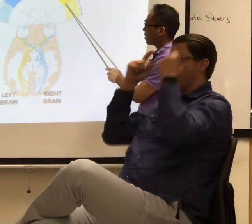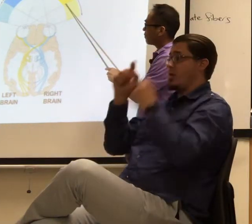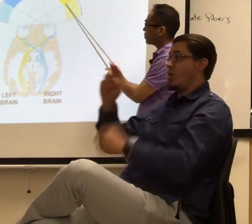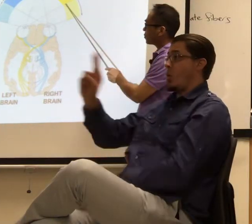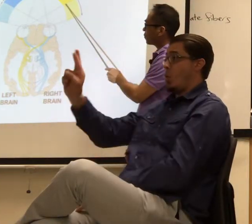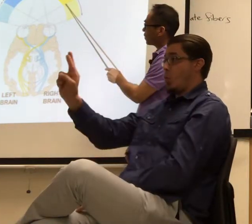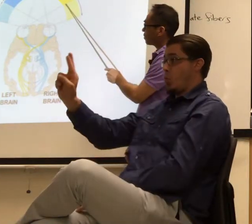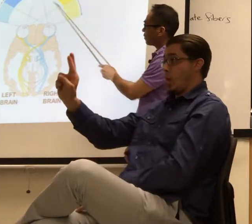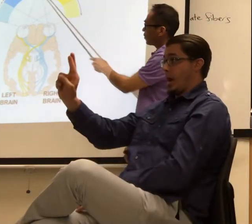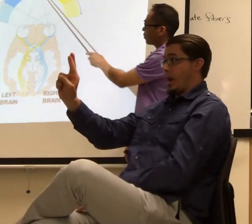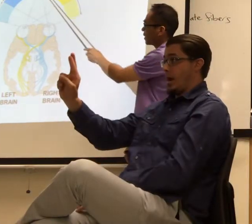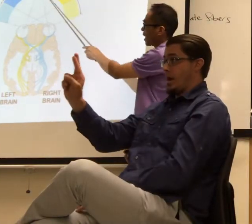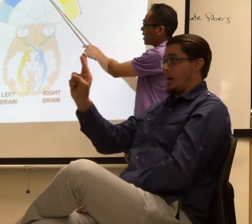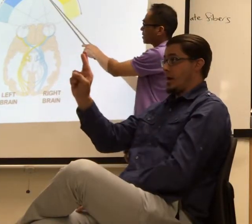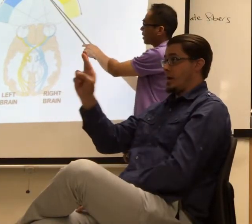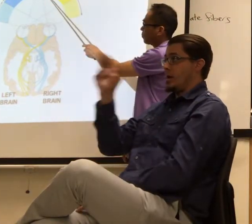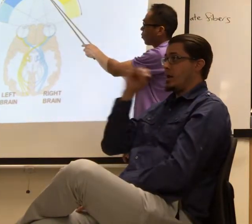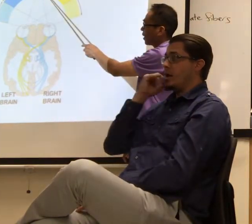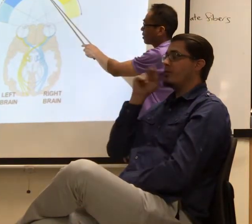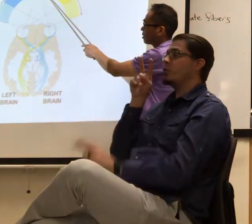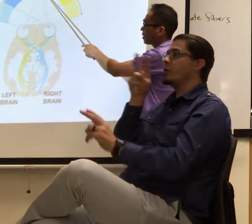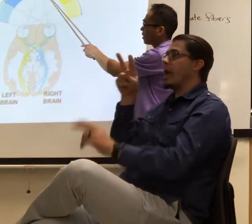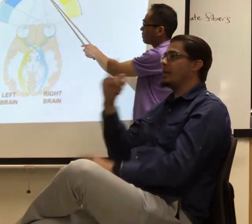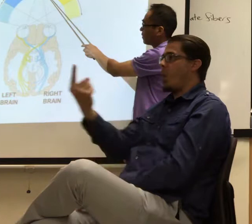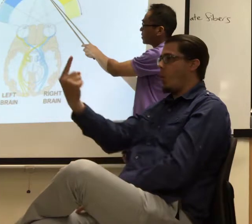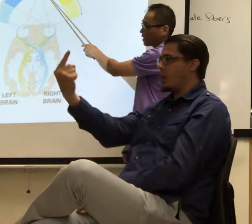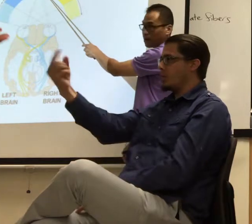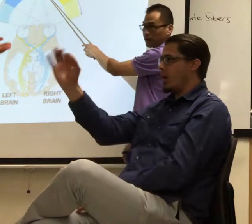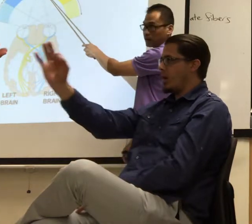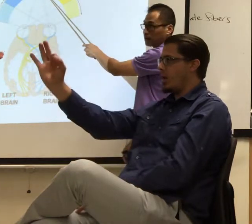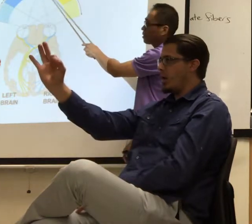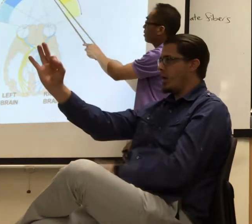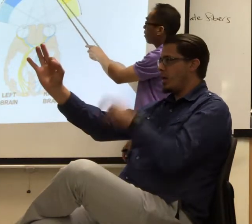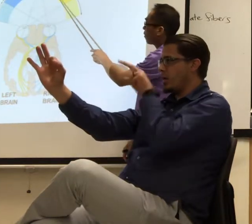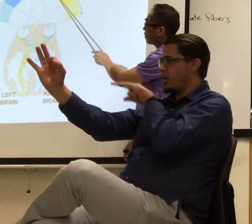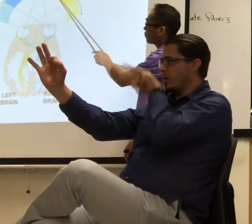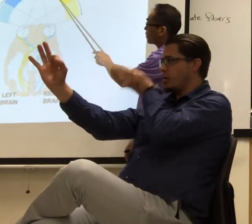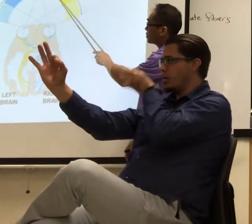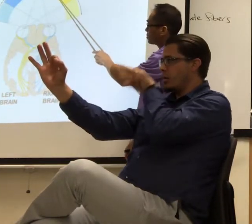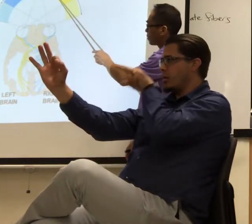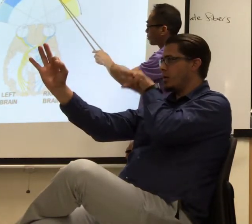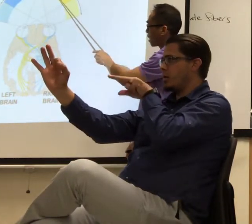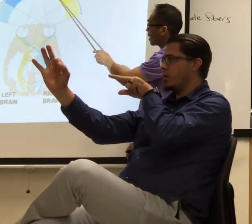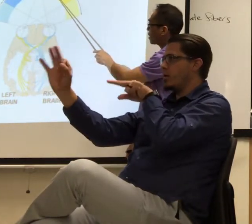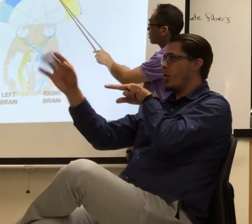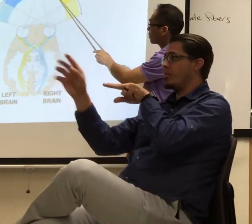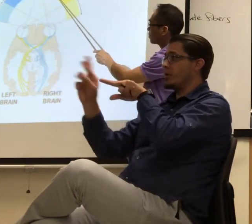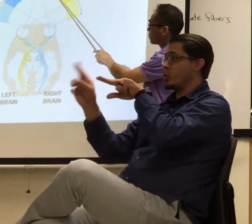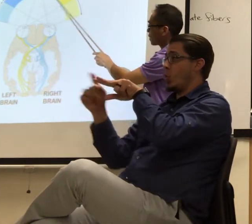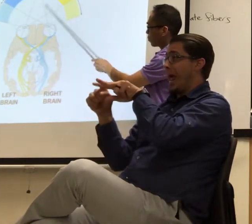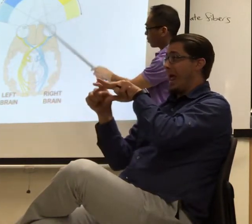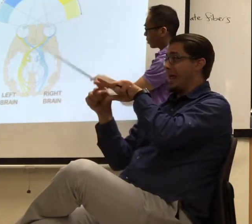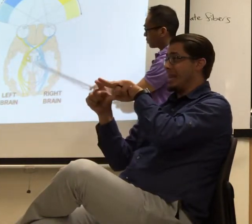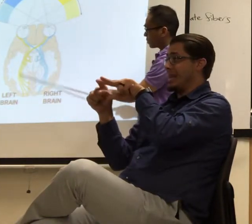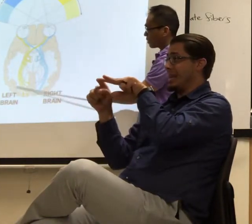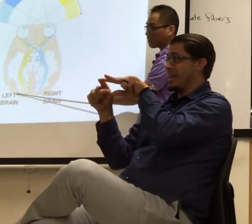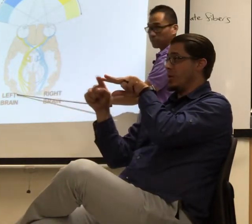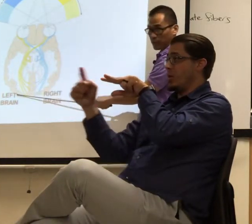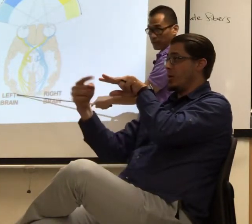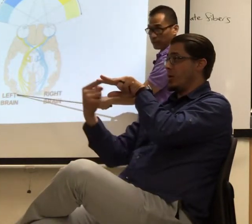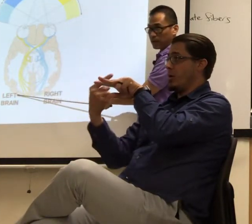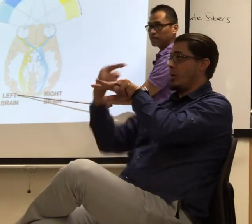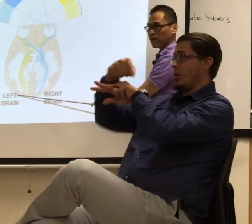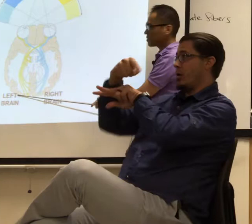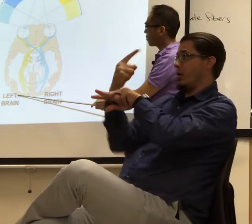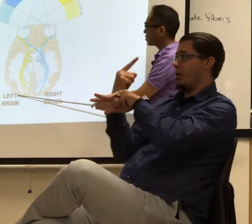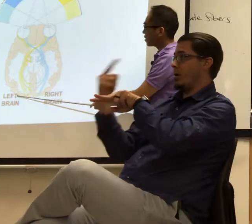right visual field, if you were to gaze at a point and fixate on it, all the information to the right will go to the left